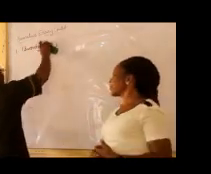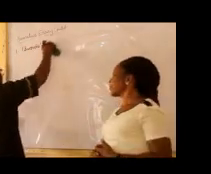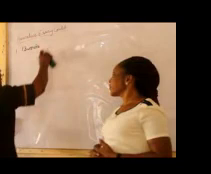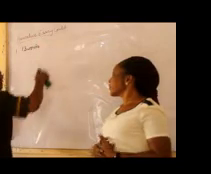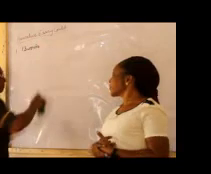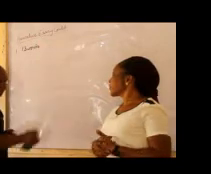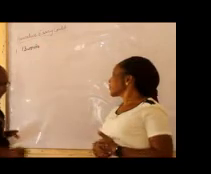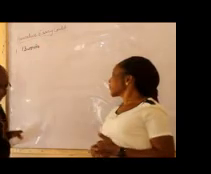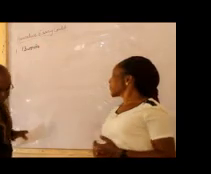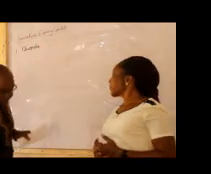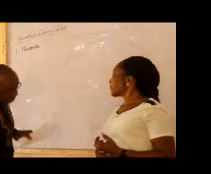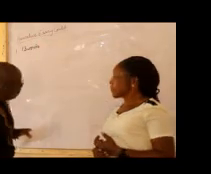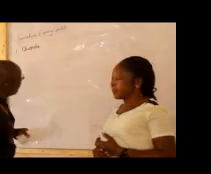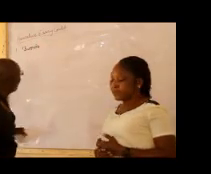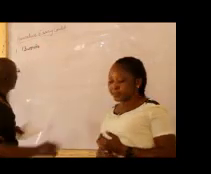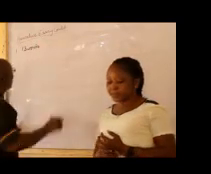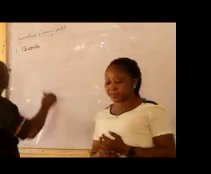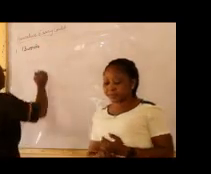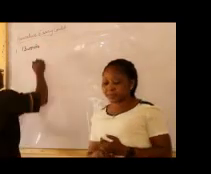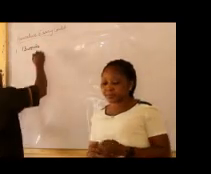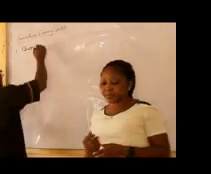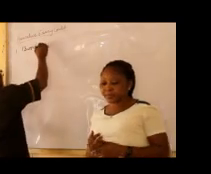per line,